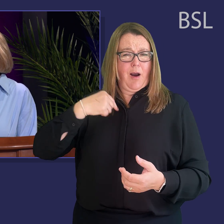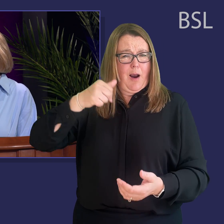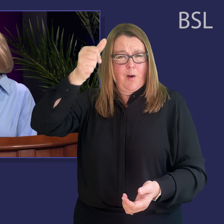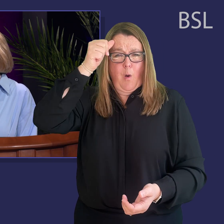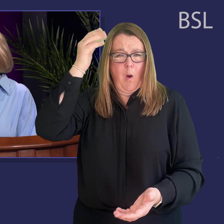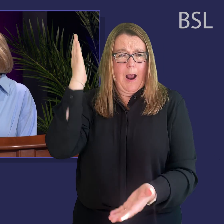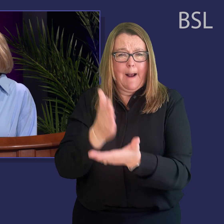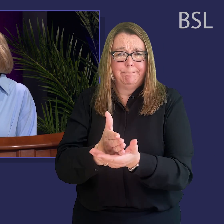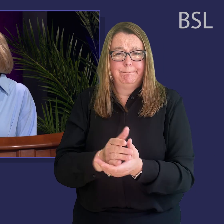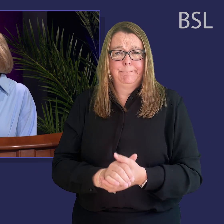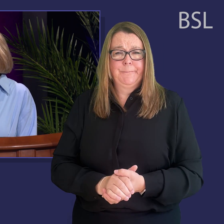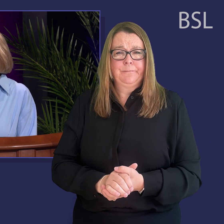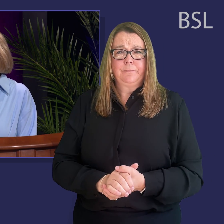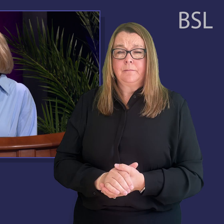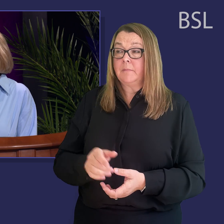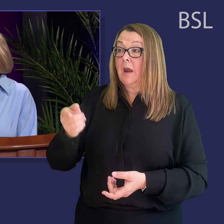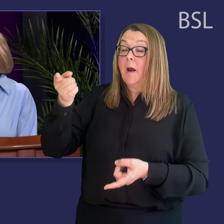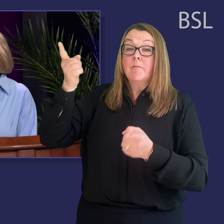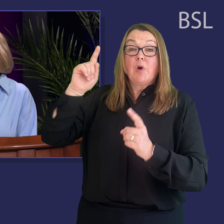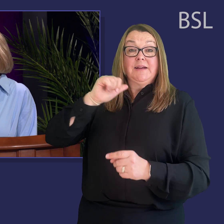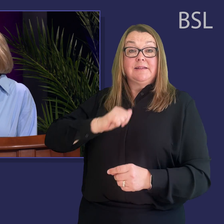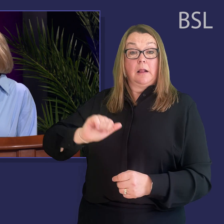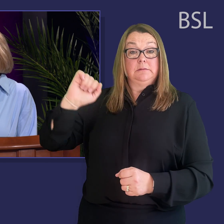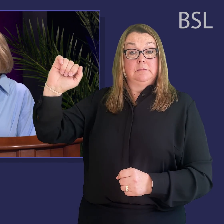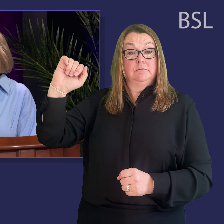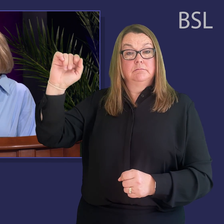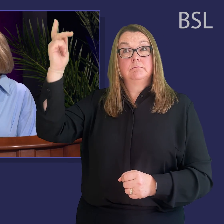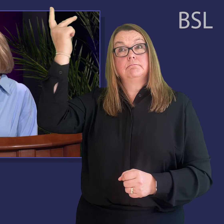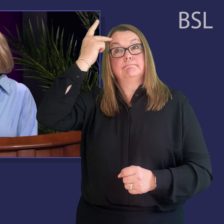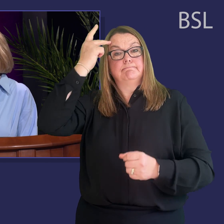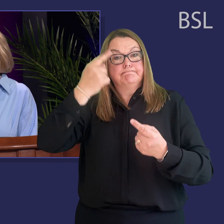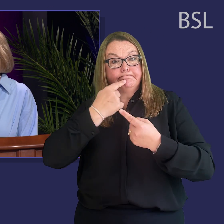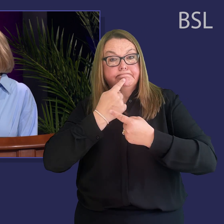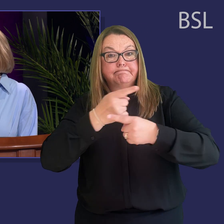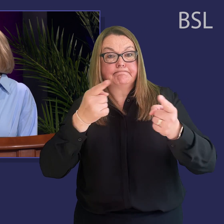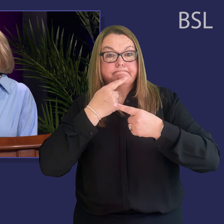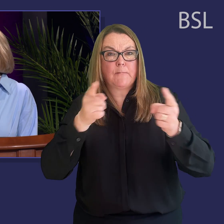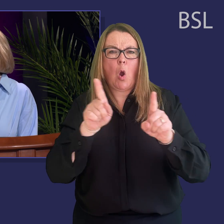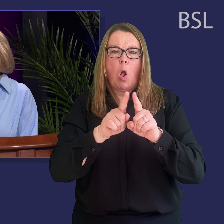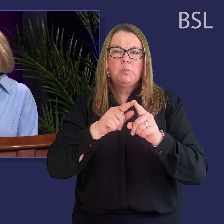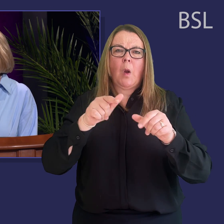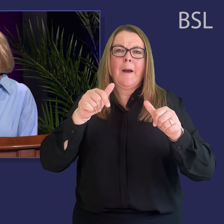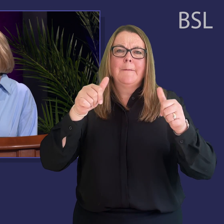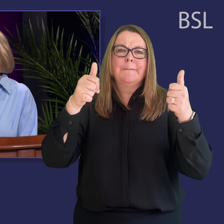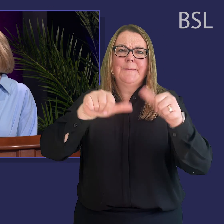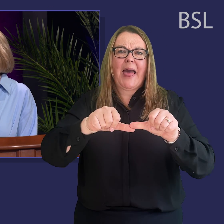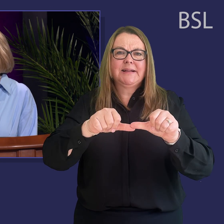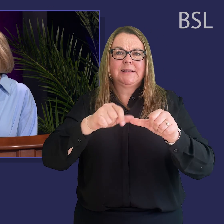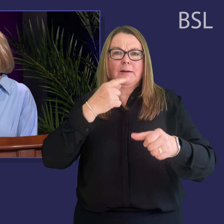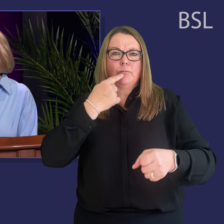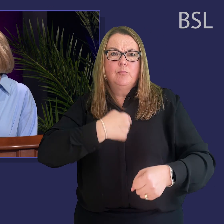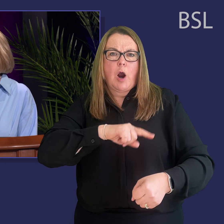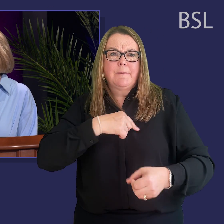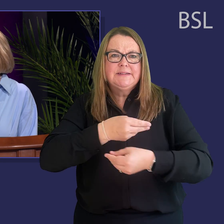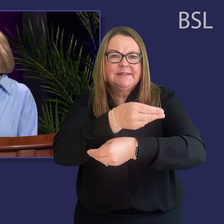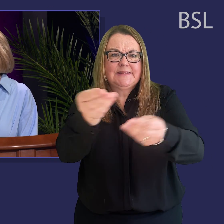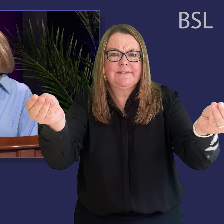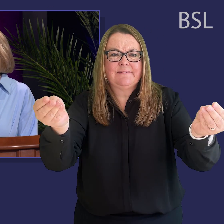invitations and promised blessings will bring enduring happiness. Of this I know and